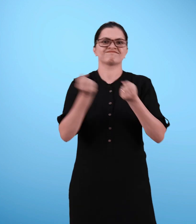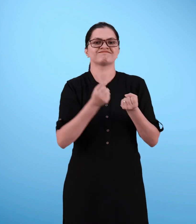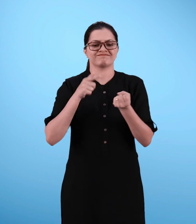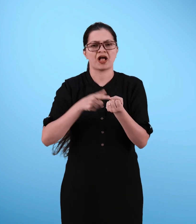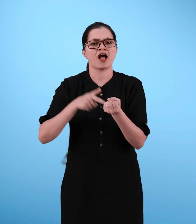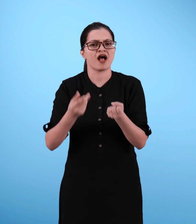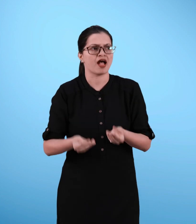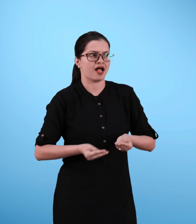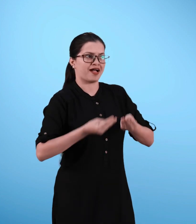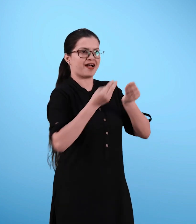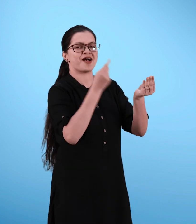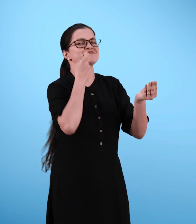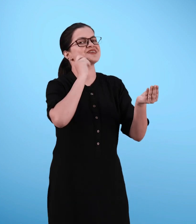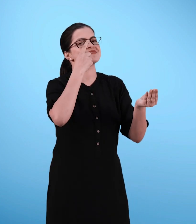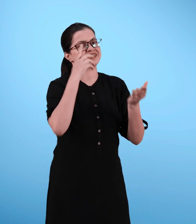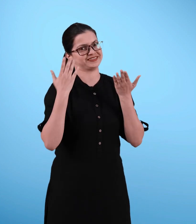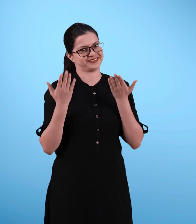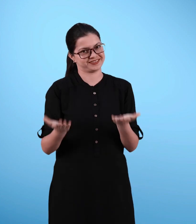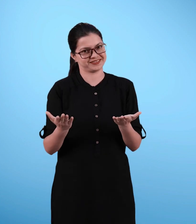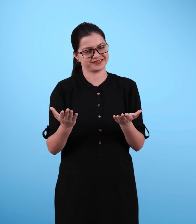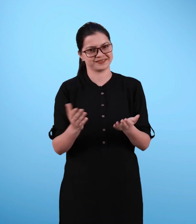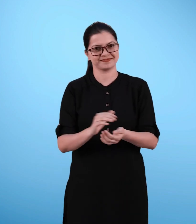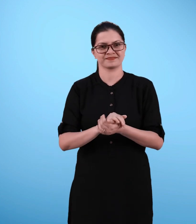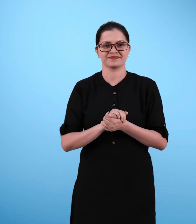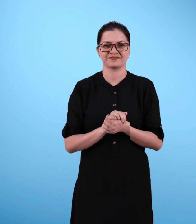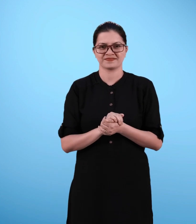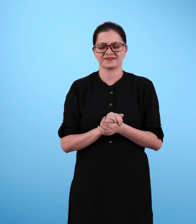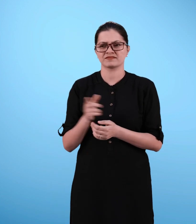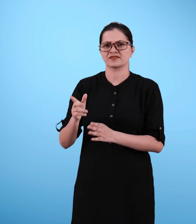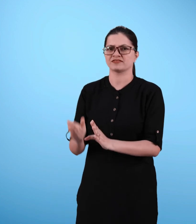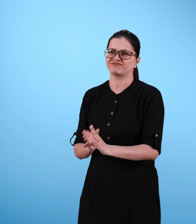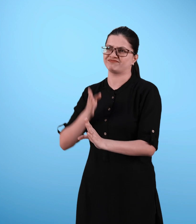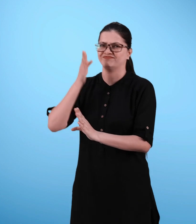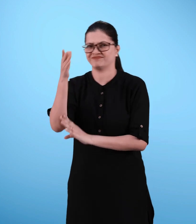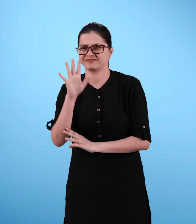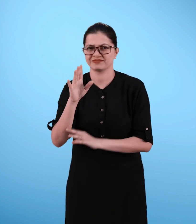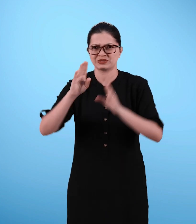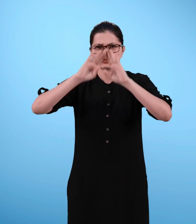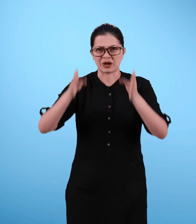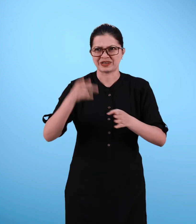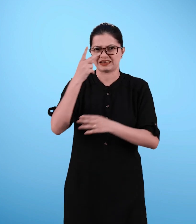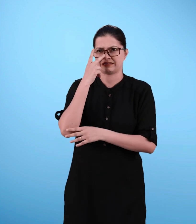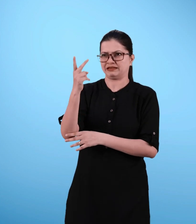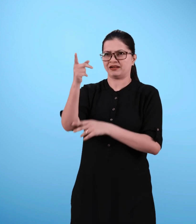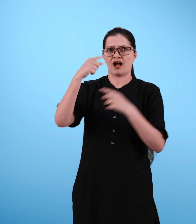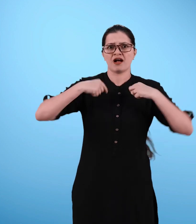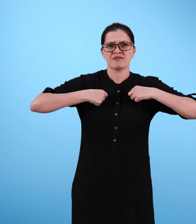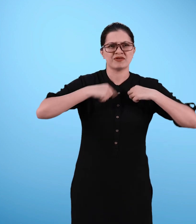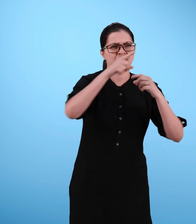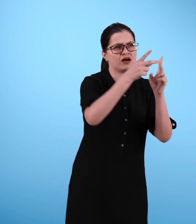When they saw a large variety of cloth material, When they saw a large variety of cloth material,